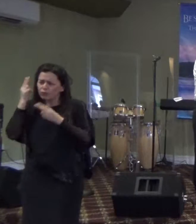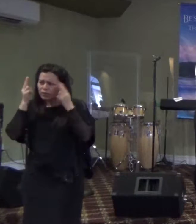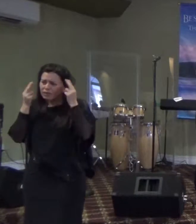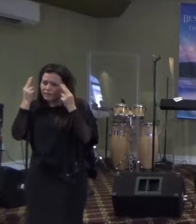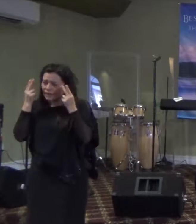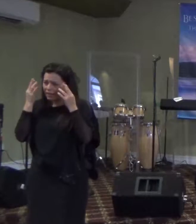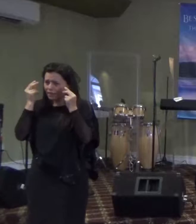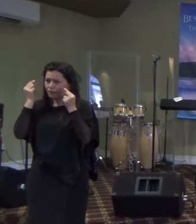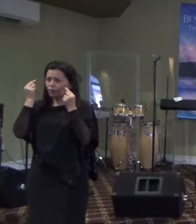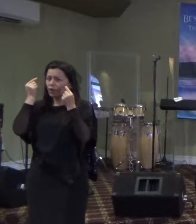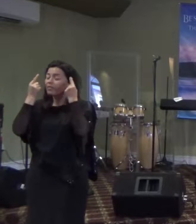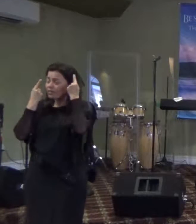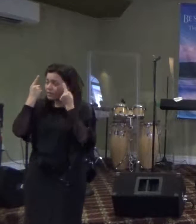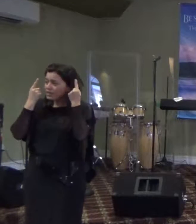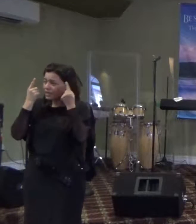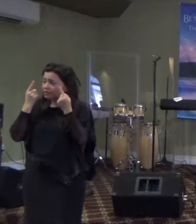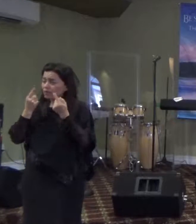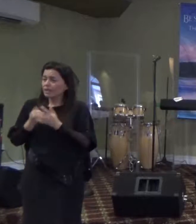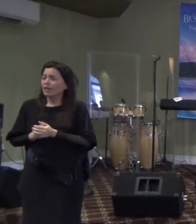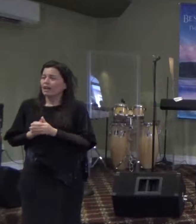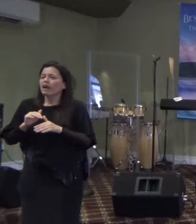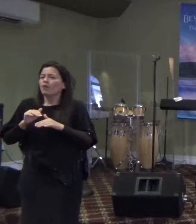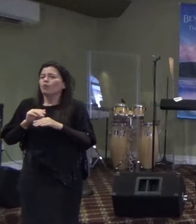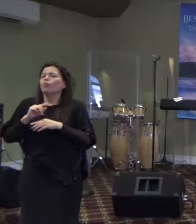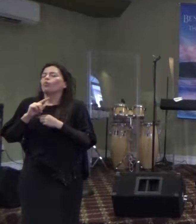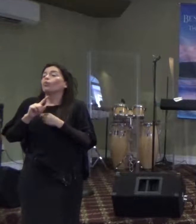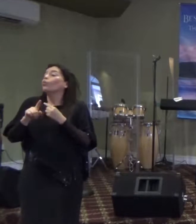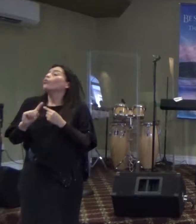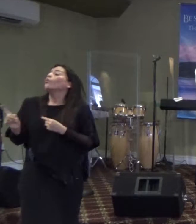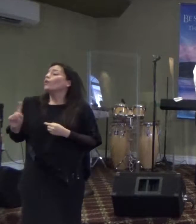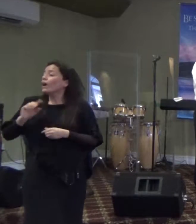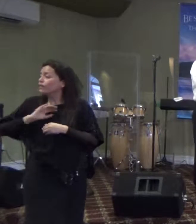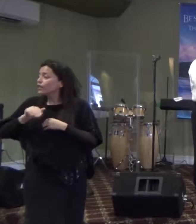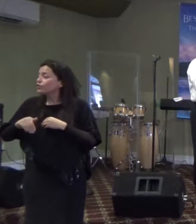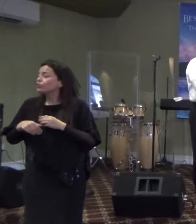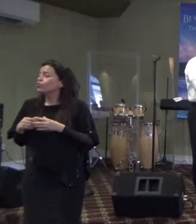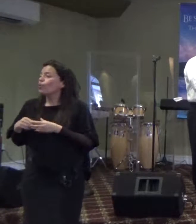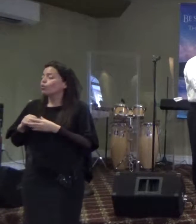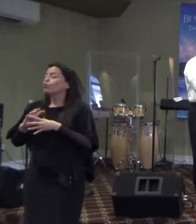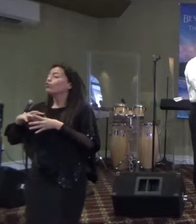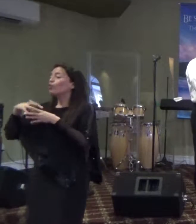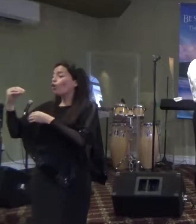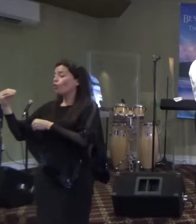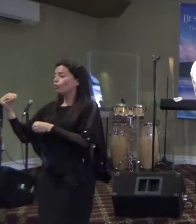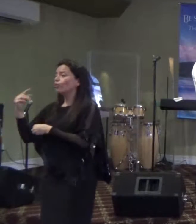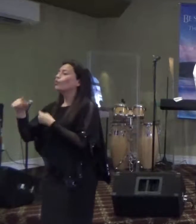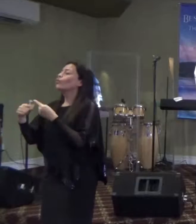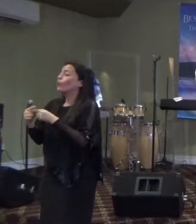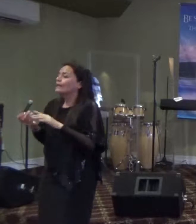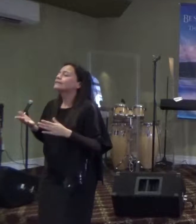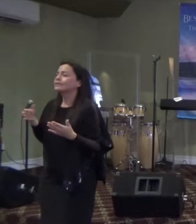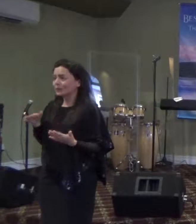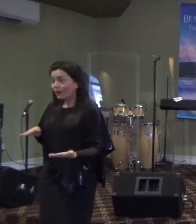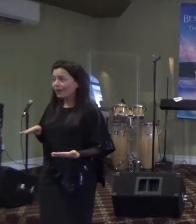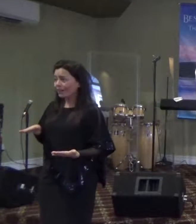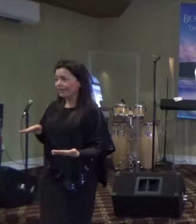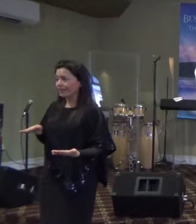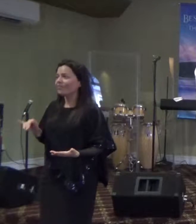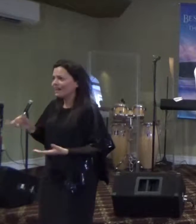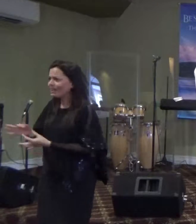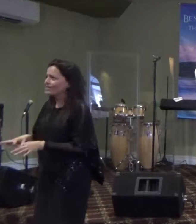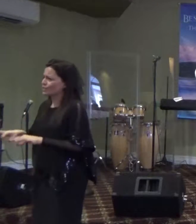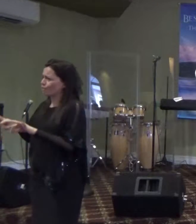este tipo de For persona, this type of las person, cosas de Dios no son the relevantes. things of God are not relevant. A